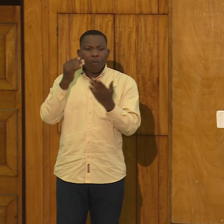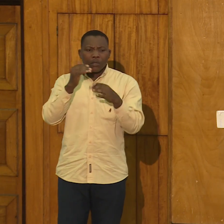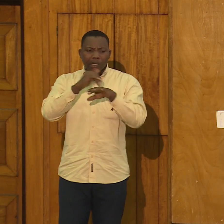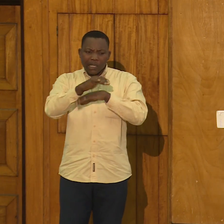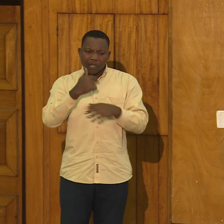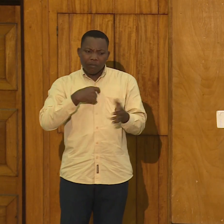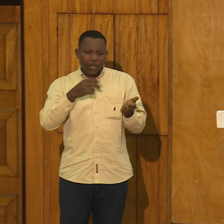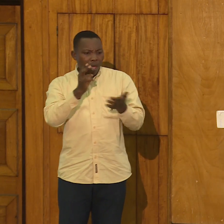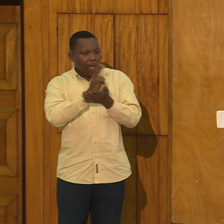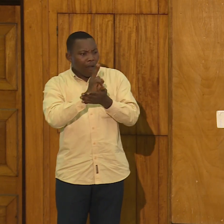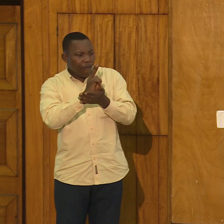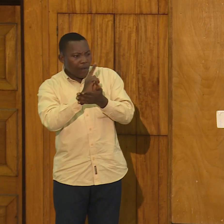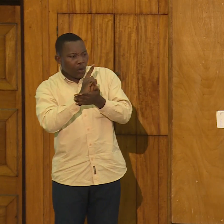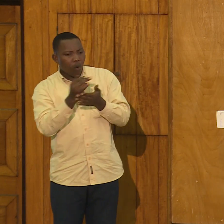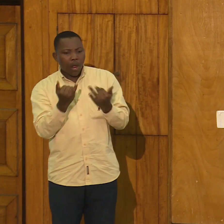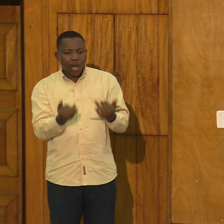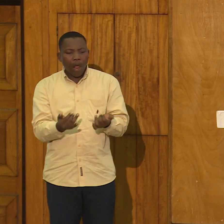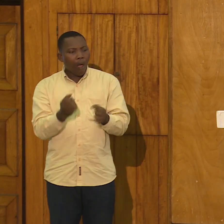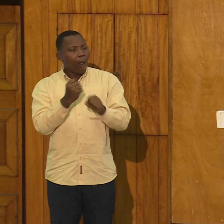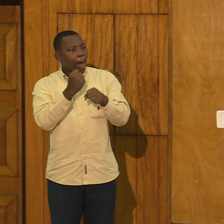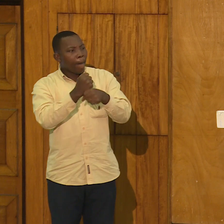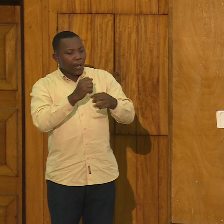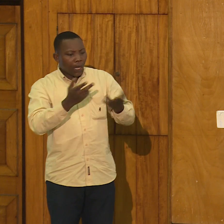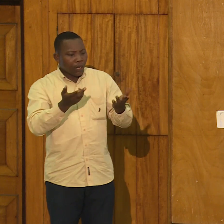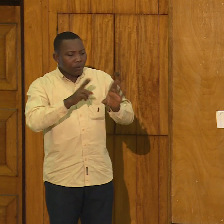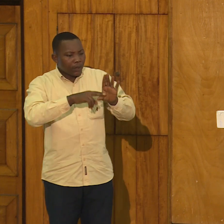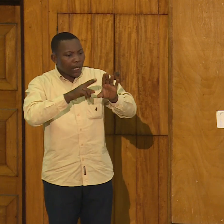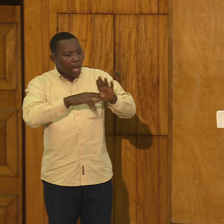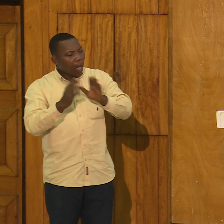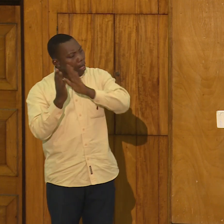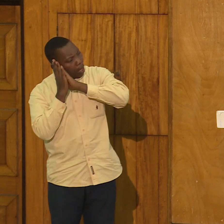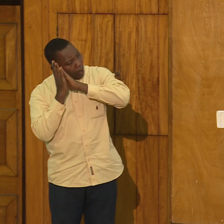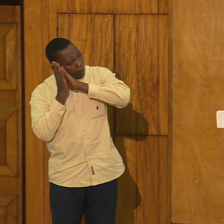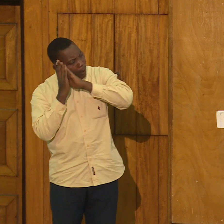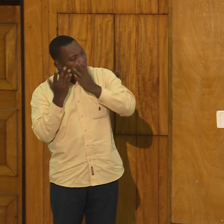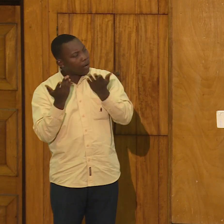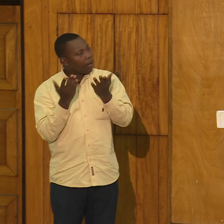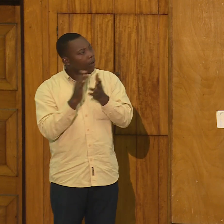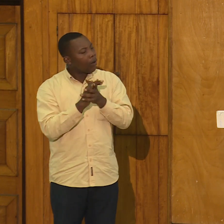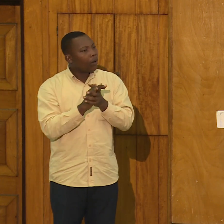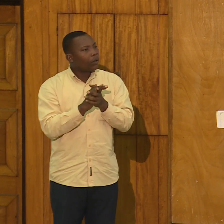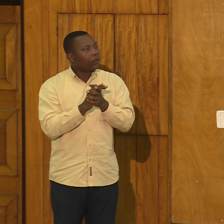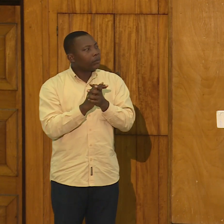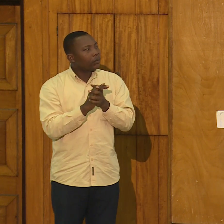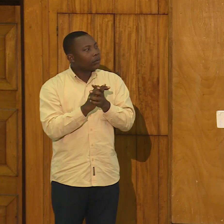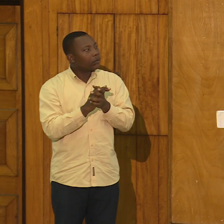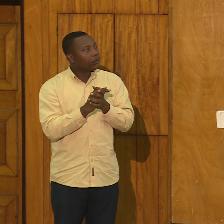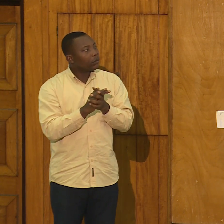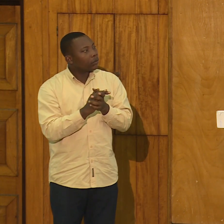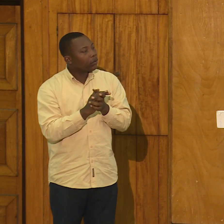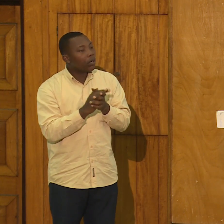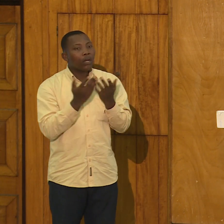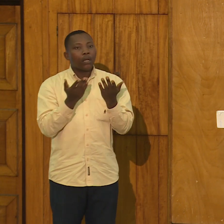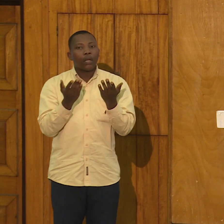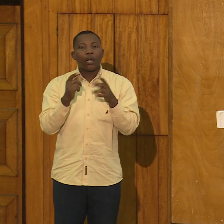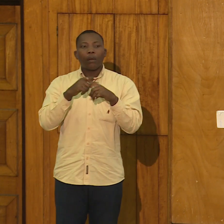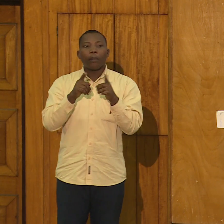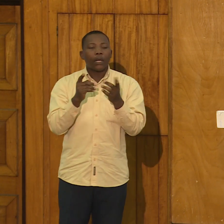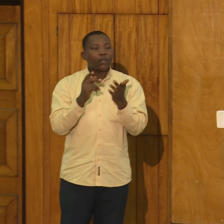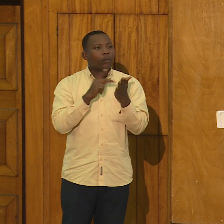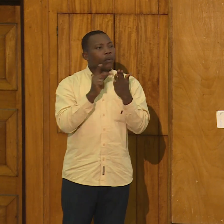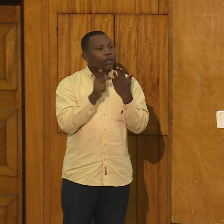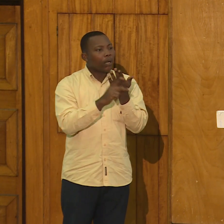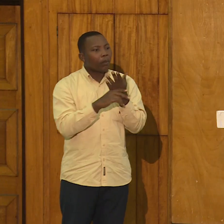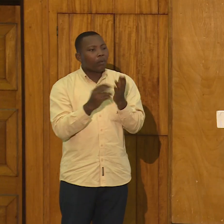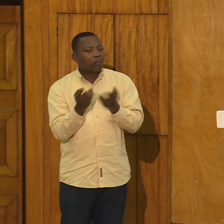videos of them now making sofas, beds, but it just started in the program and we're referring them for training,